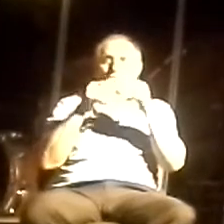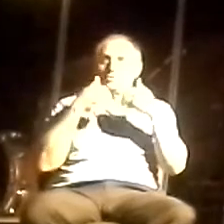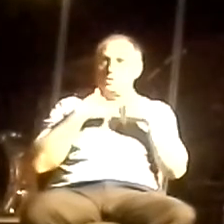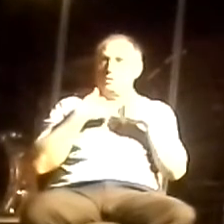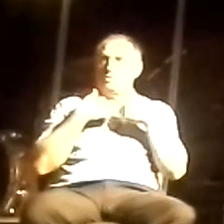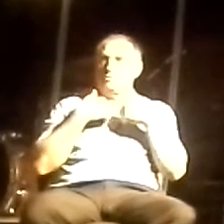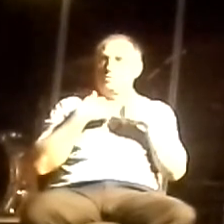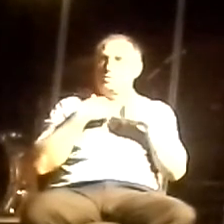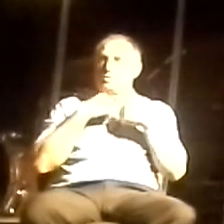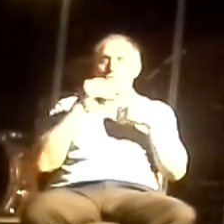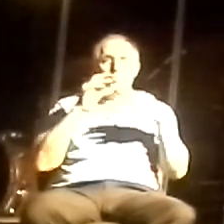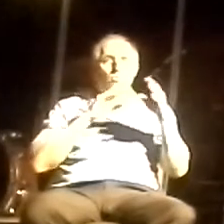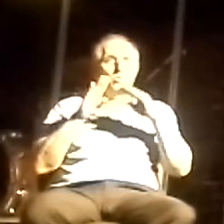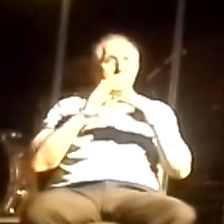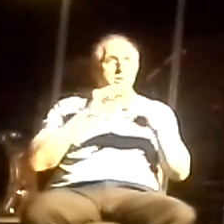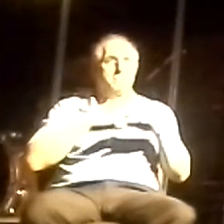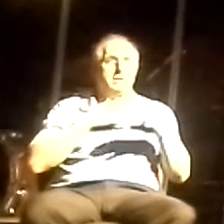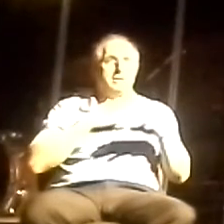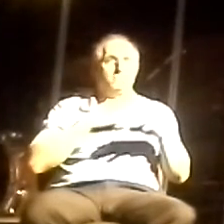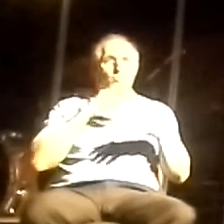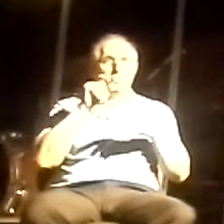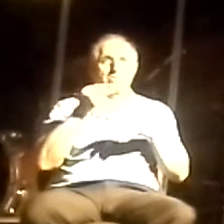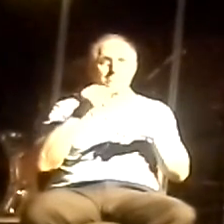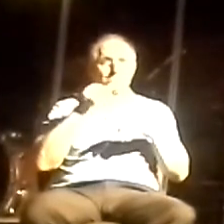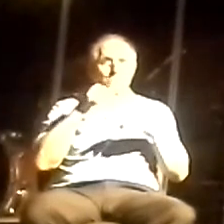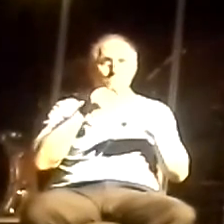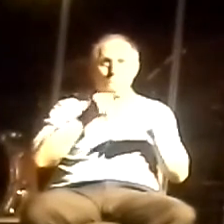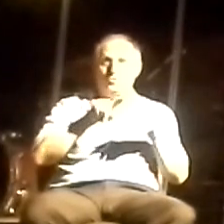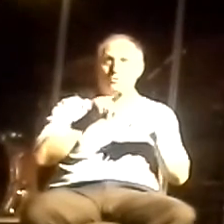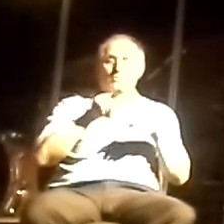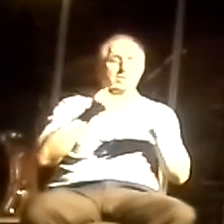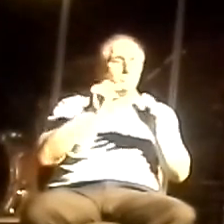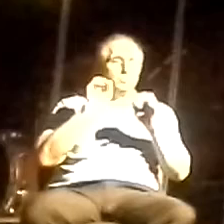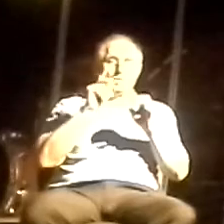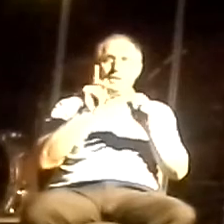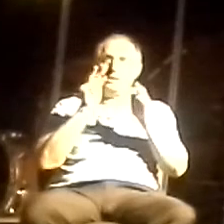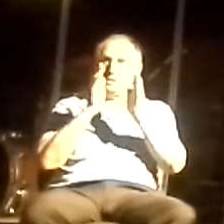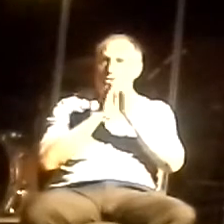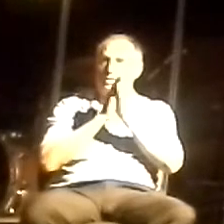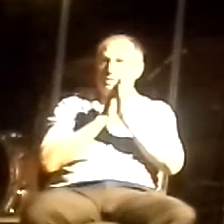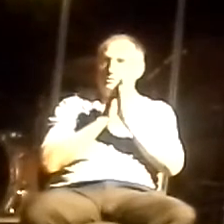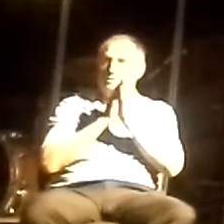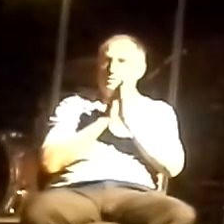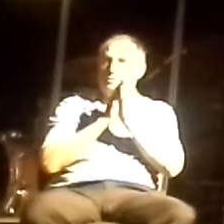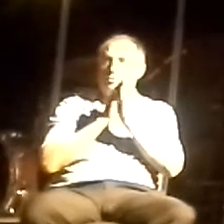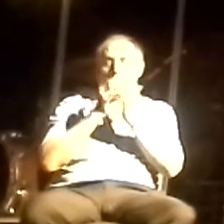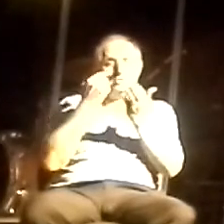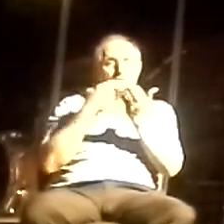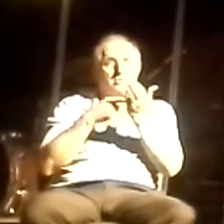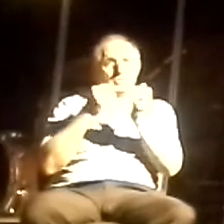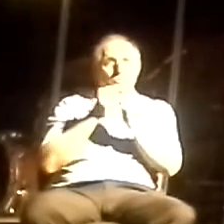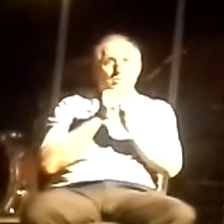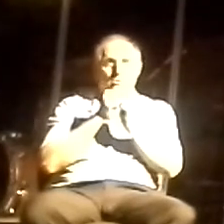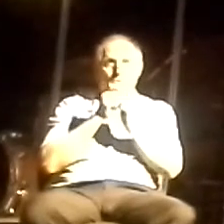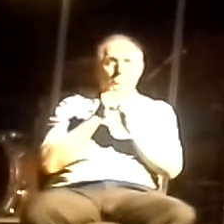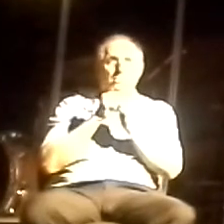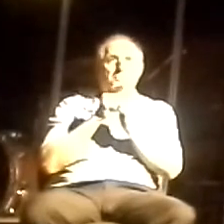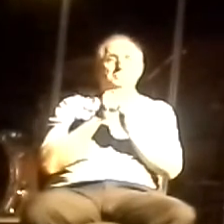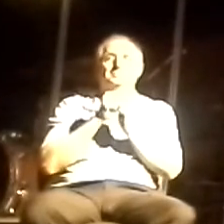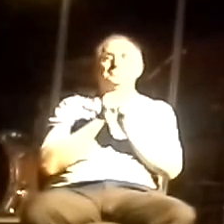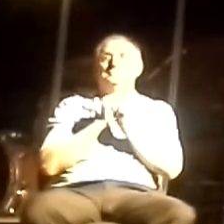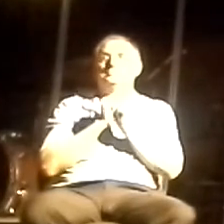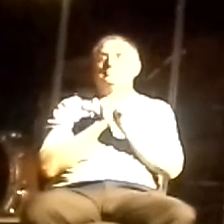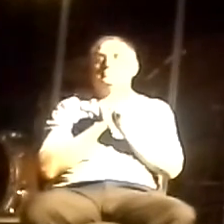on your heart. Don't worry about it. Maybe my question's offensive. Ask it. It's okay. Come and ask those questions. We want to talk with you and walk with you